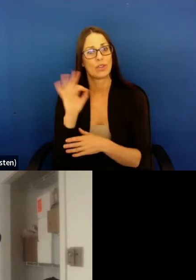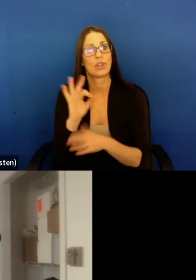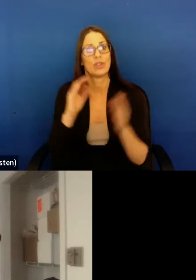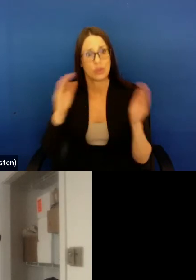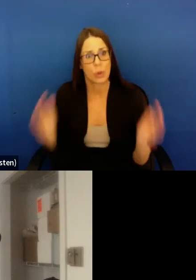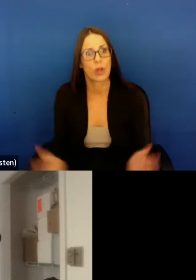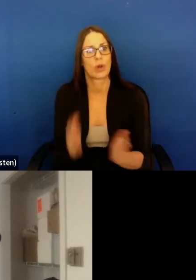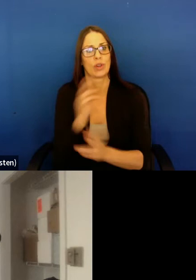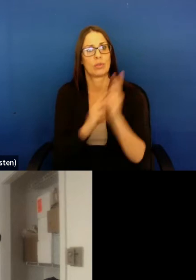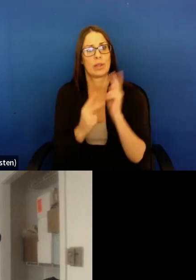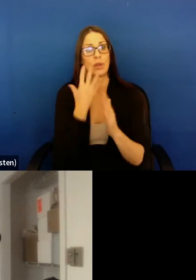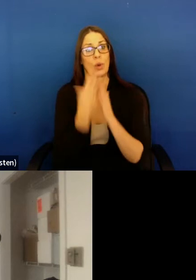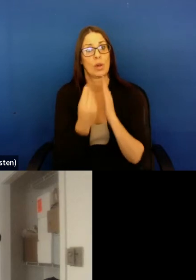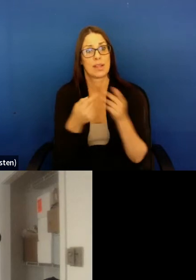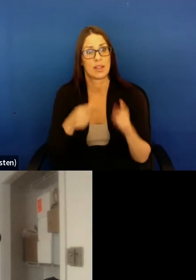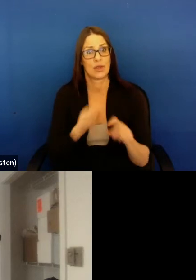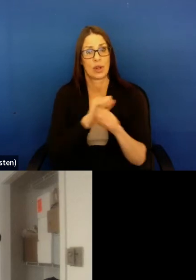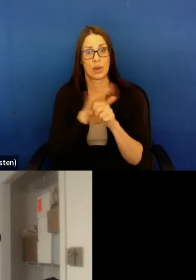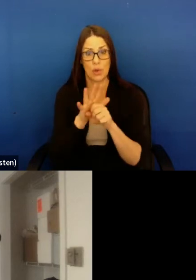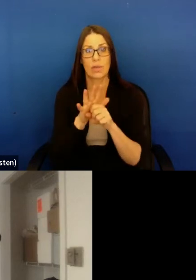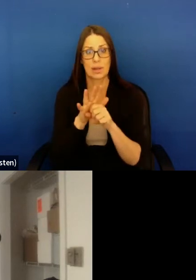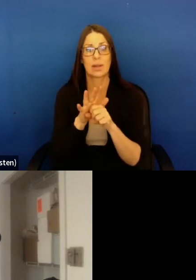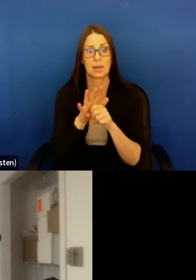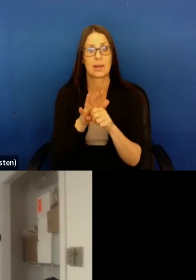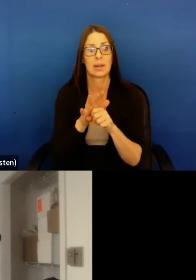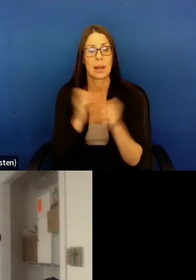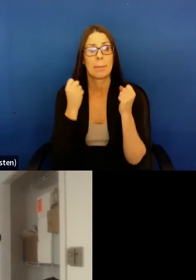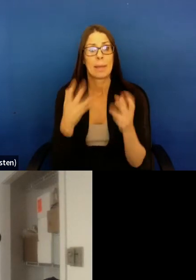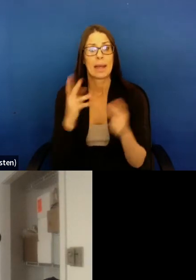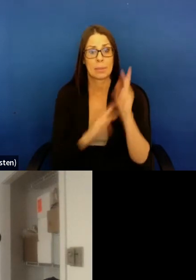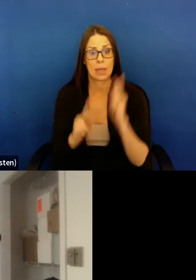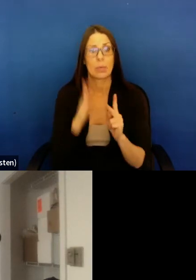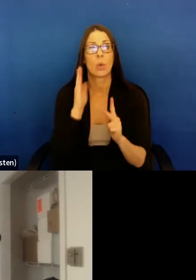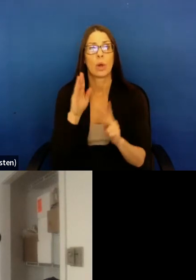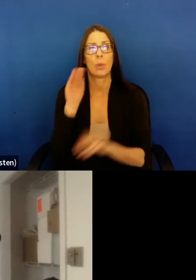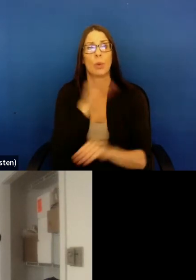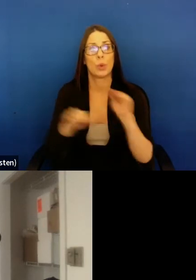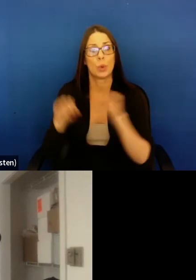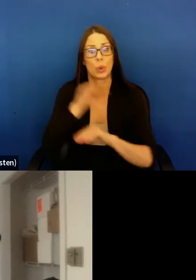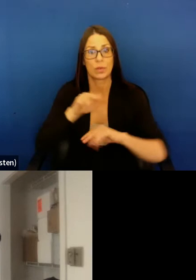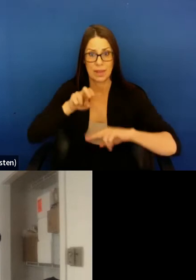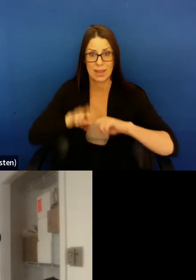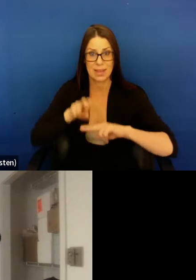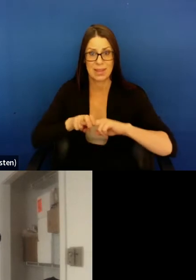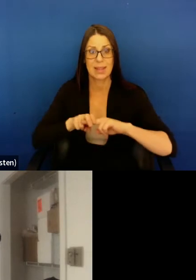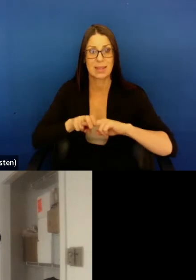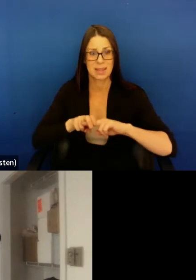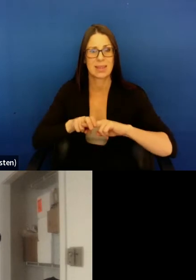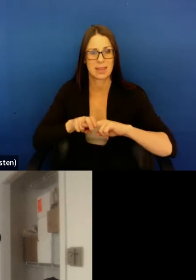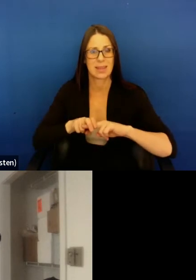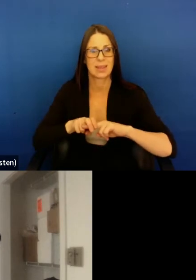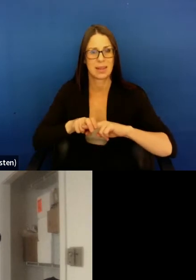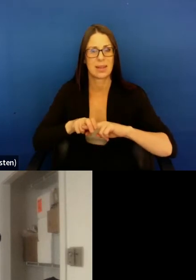go outside during COVID. Yep. And a lot of people will move the seats into like the front